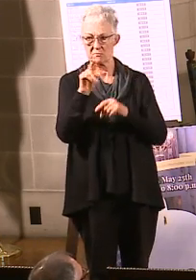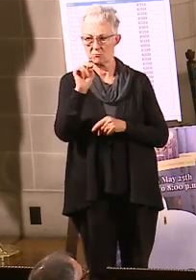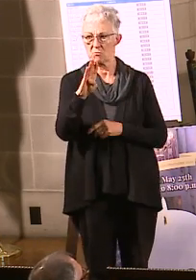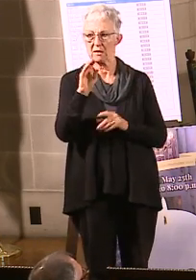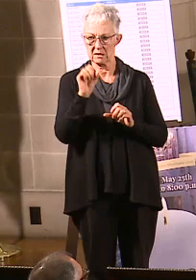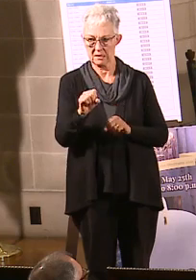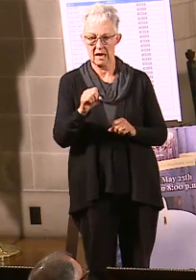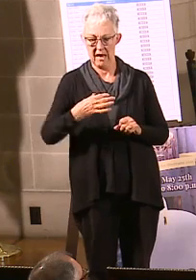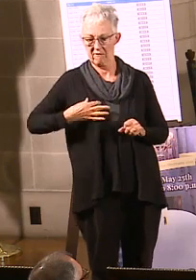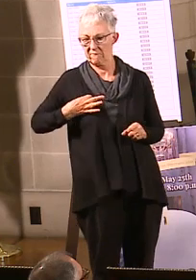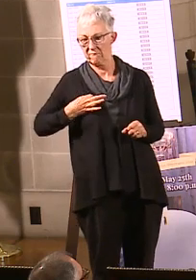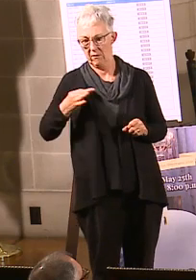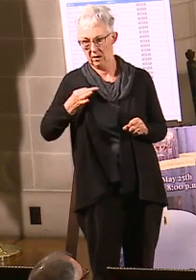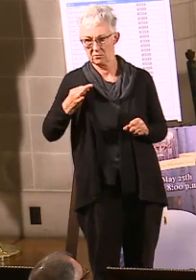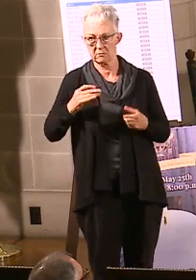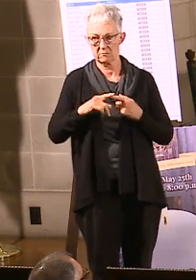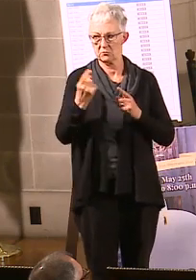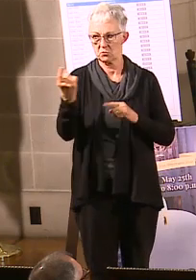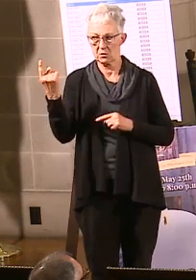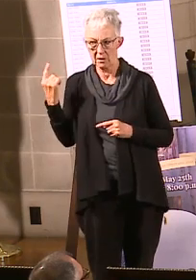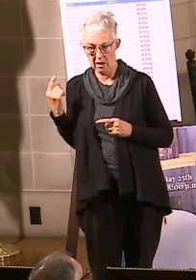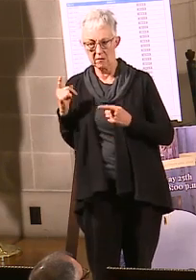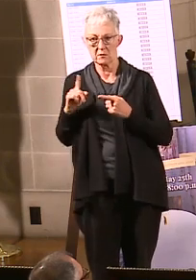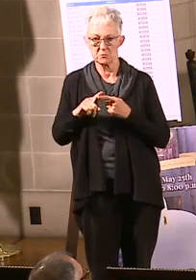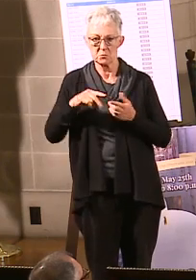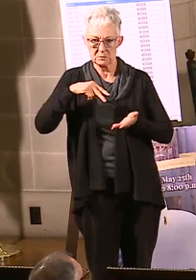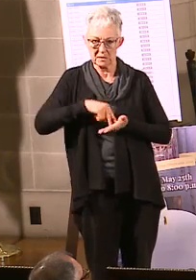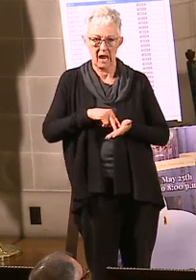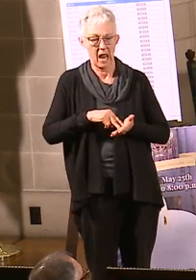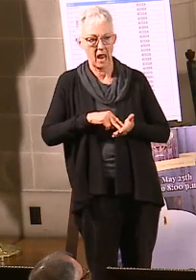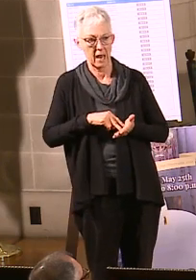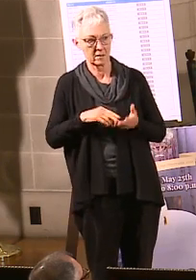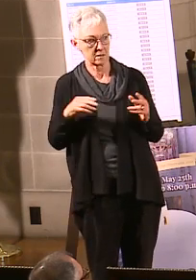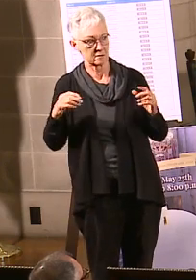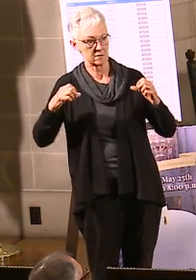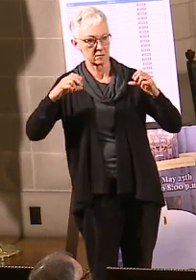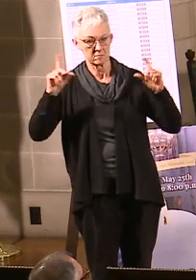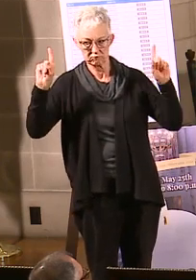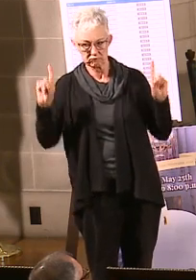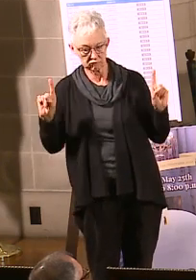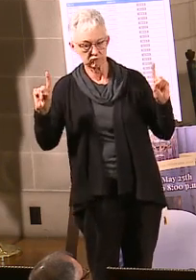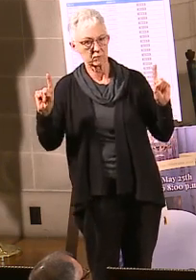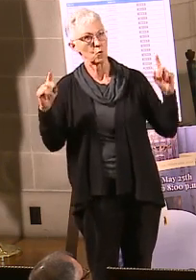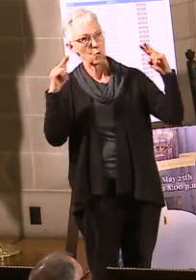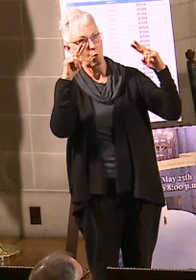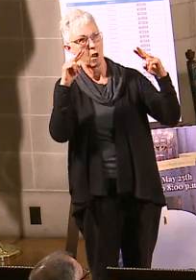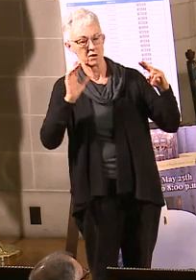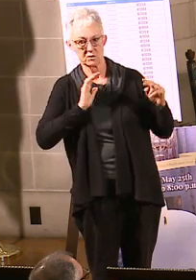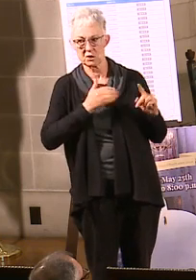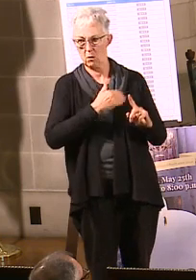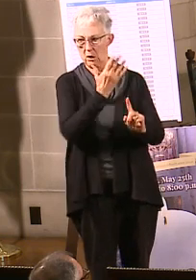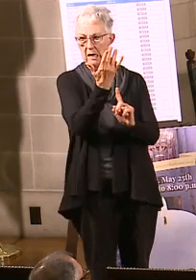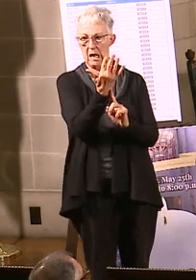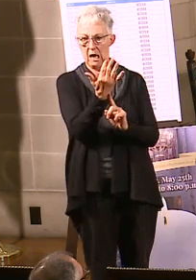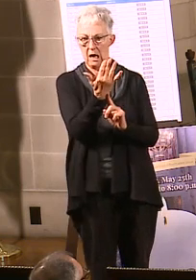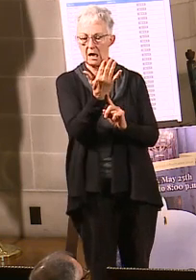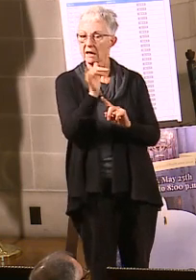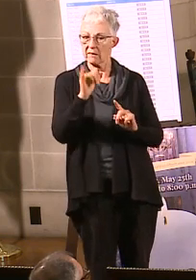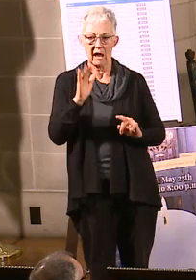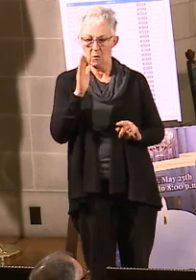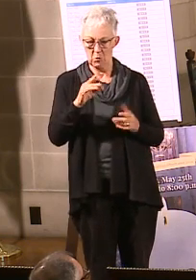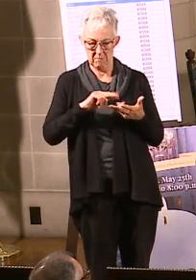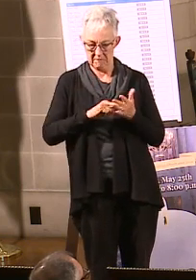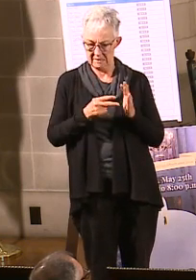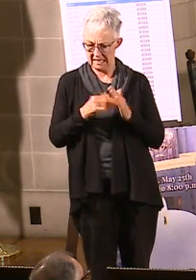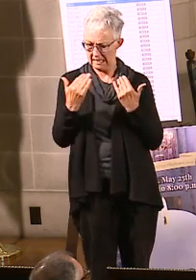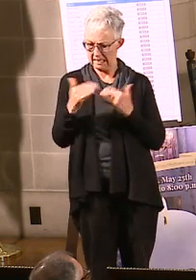flame. So in this way, we broaden the participation, we keep our numbers down well below 10, and